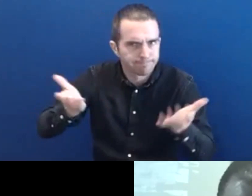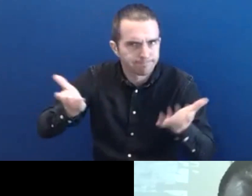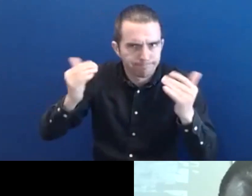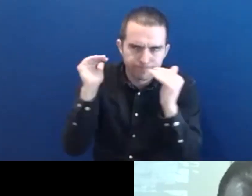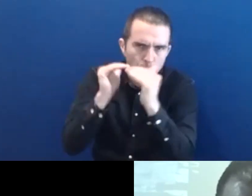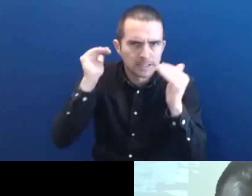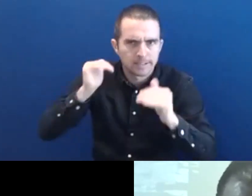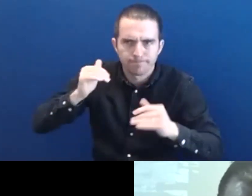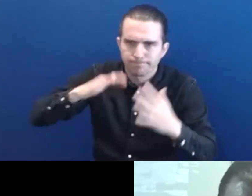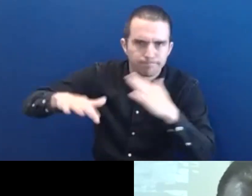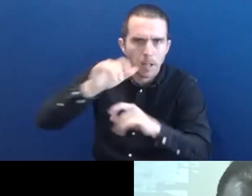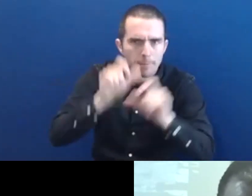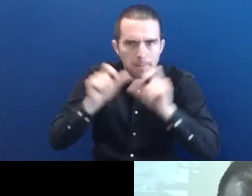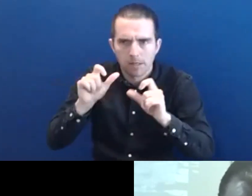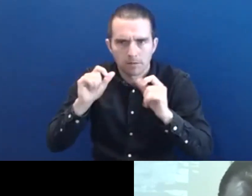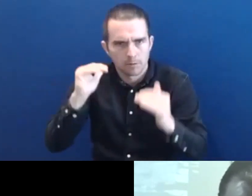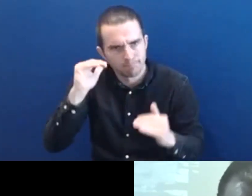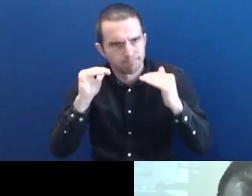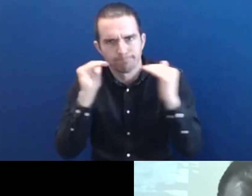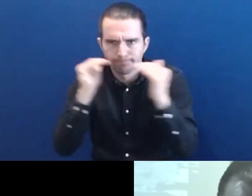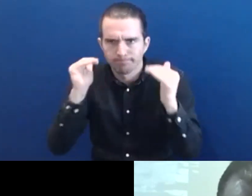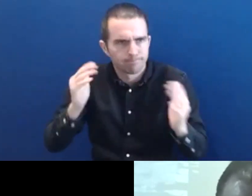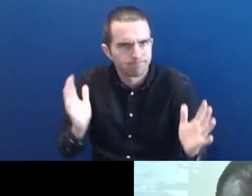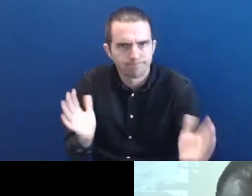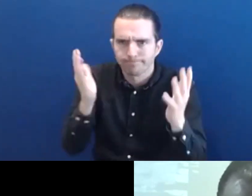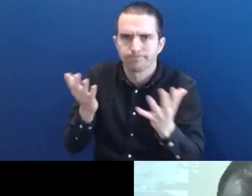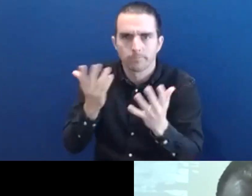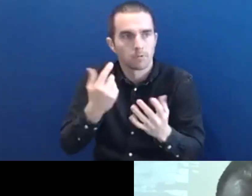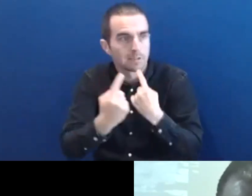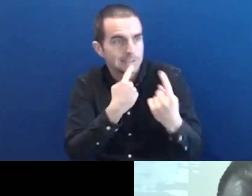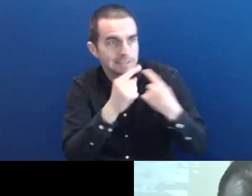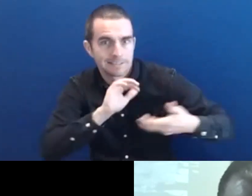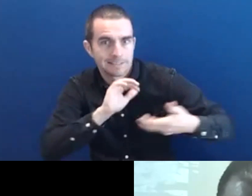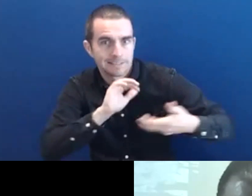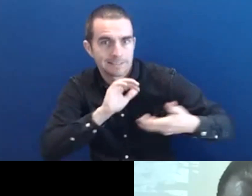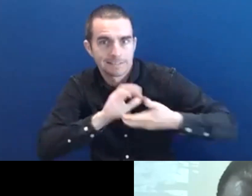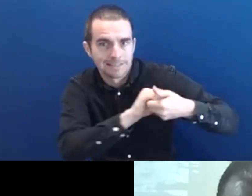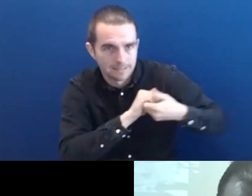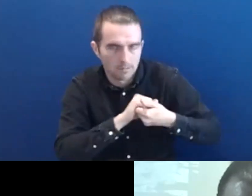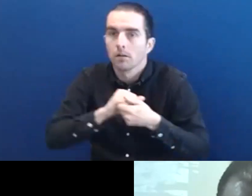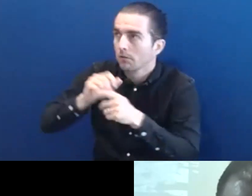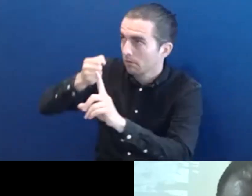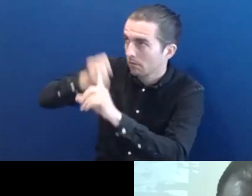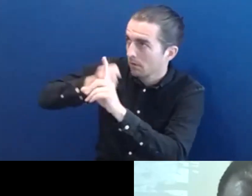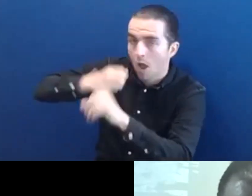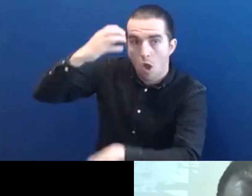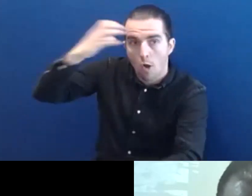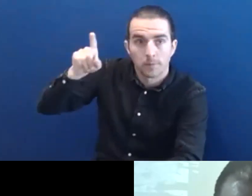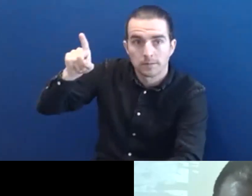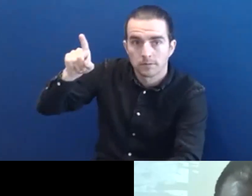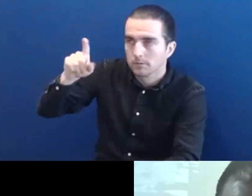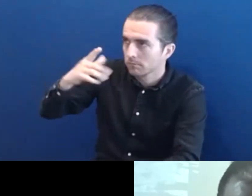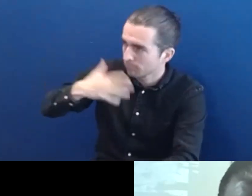full involvement in civic space and even the public arena as any